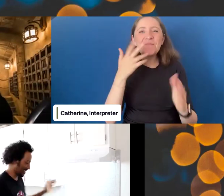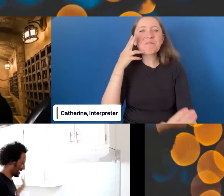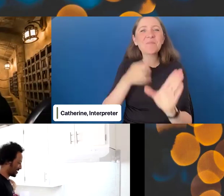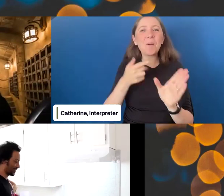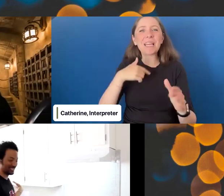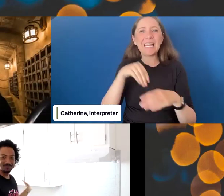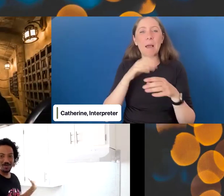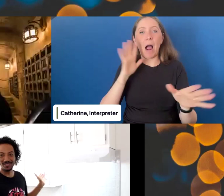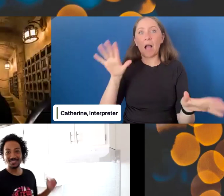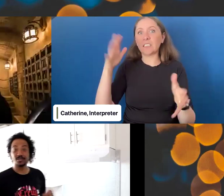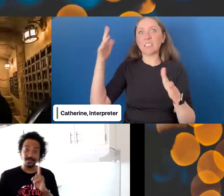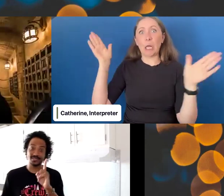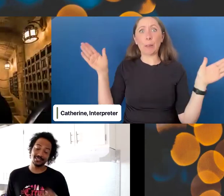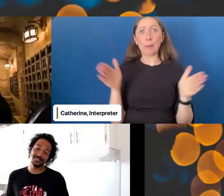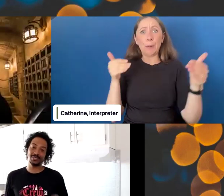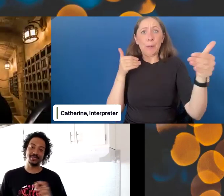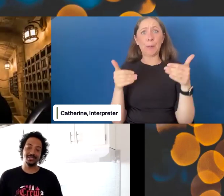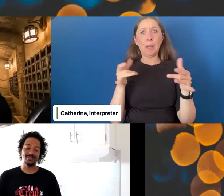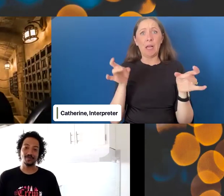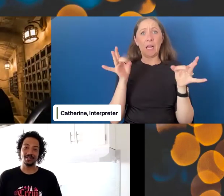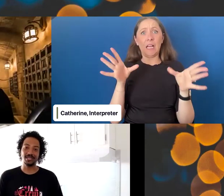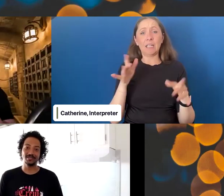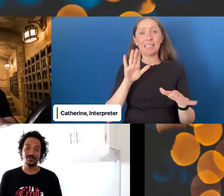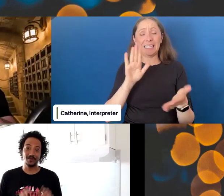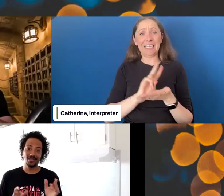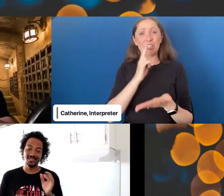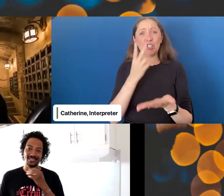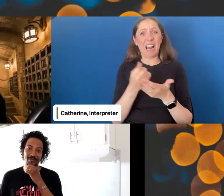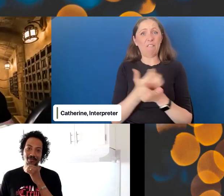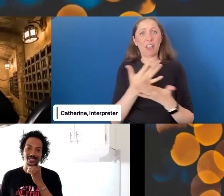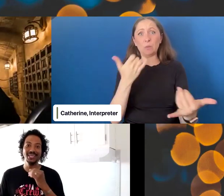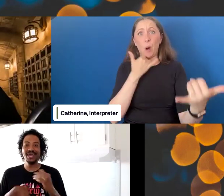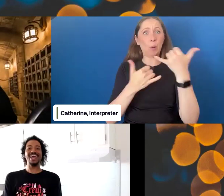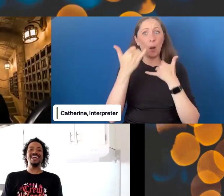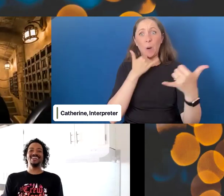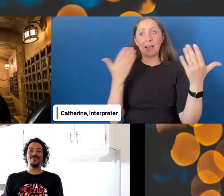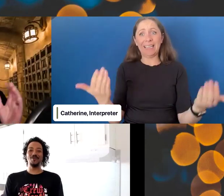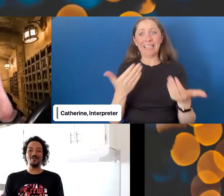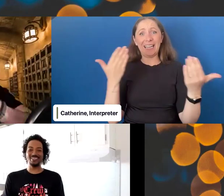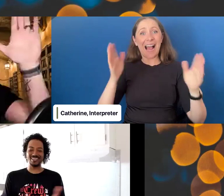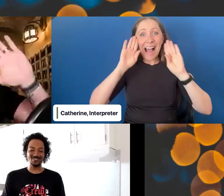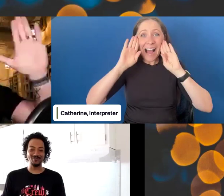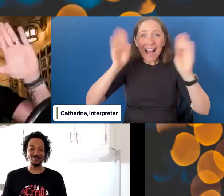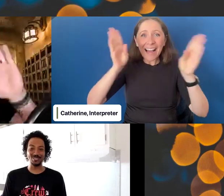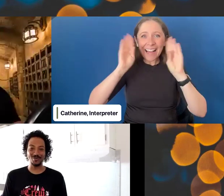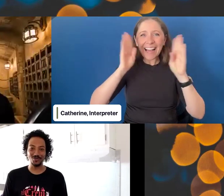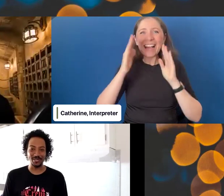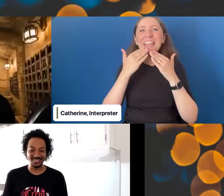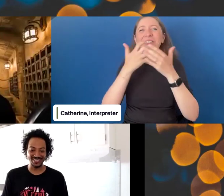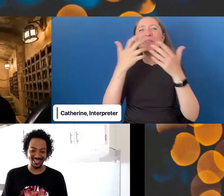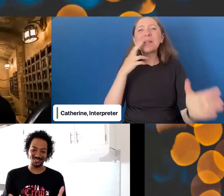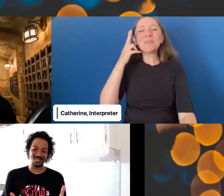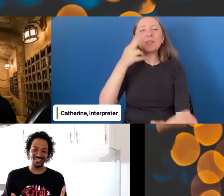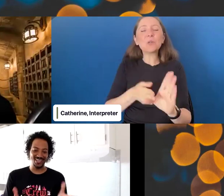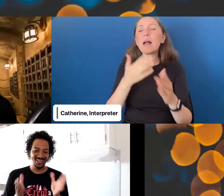my chaotically small, cursed kitchen, by the way. Things go wrong here, so let's see how it goes today. Hi. How are you? Thanks so much for joining